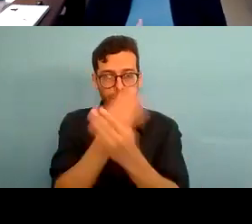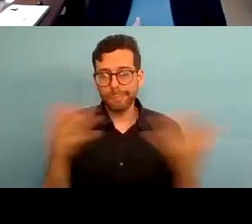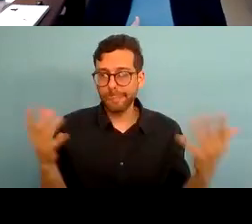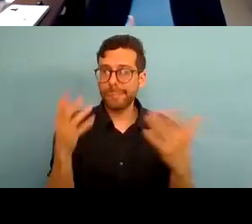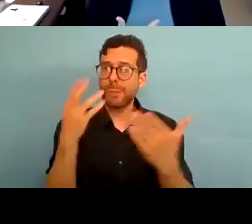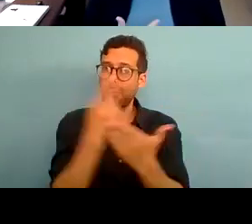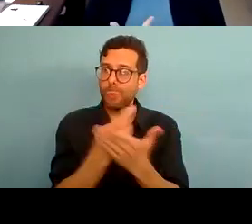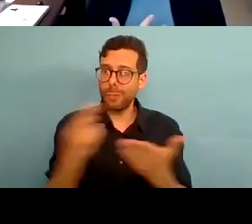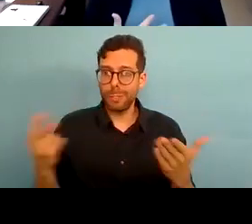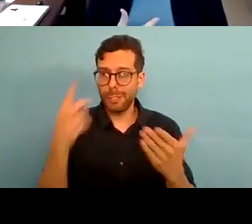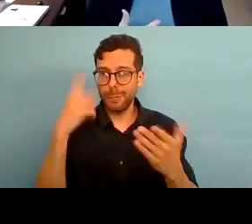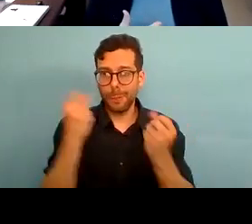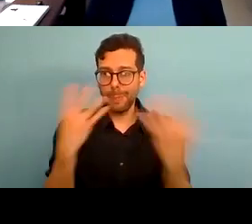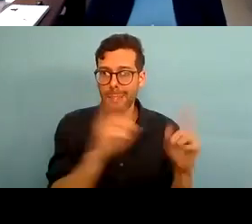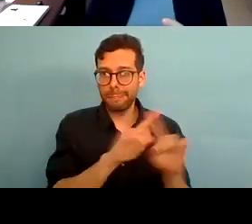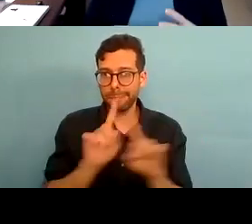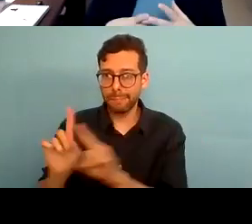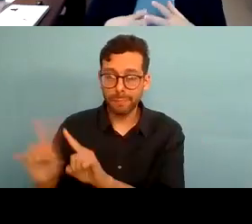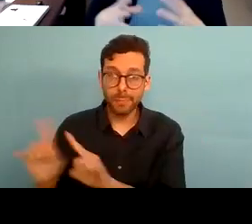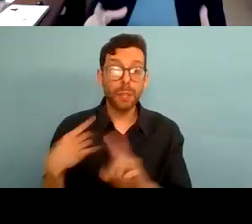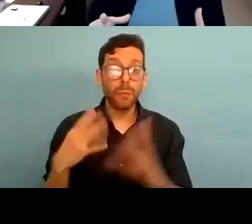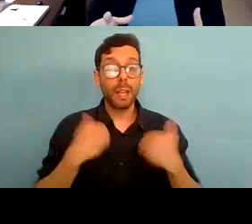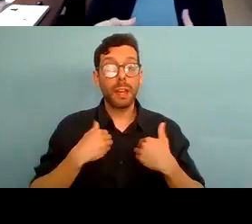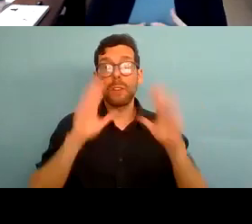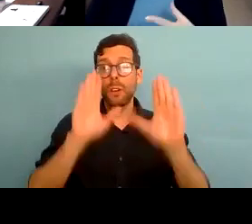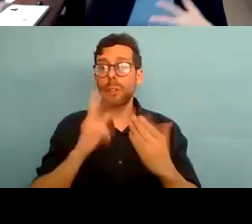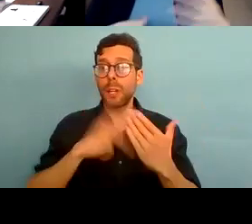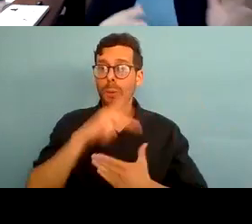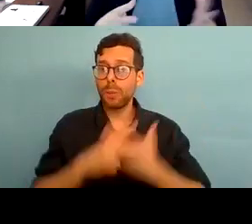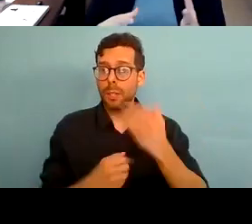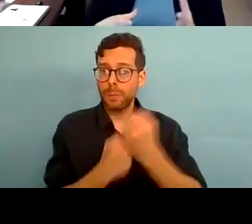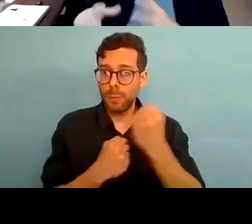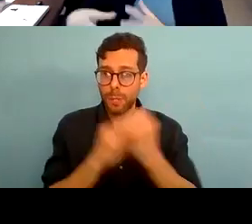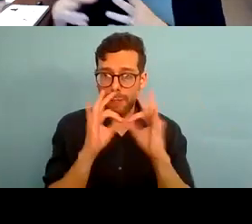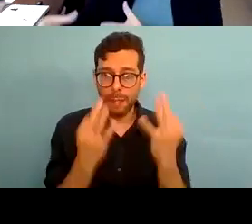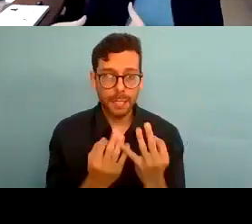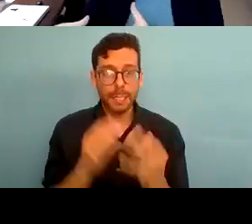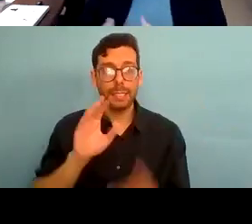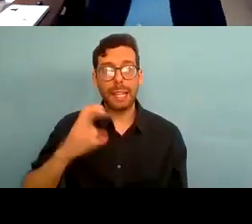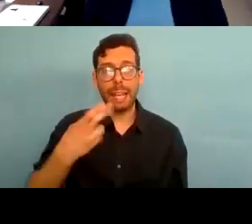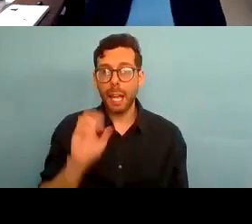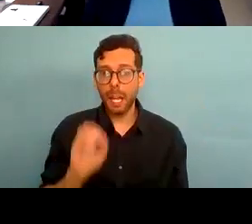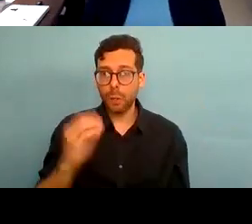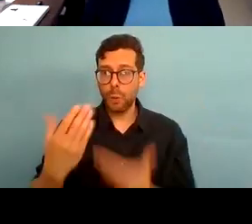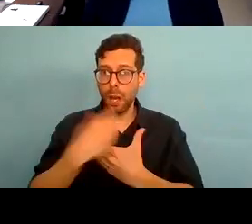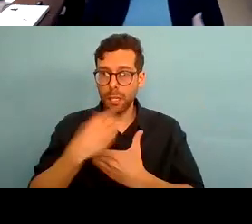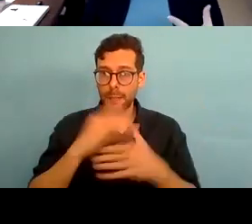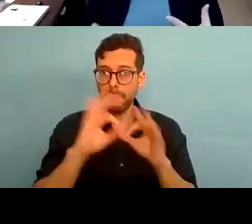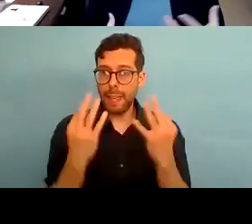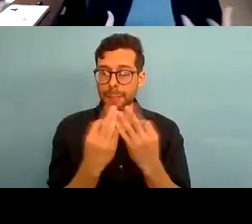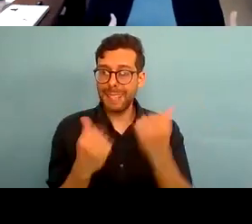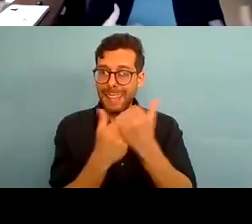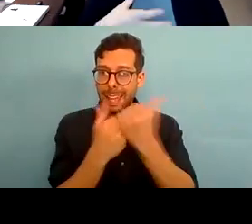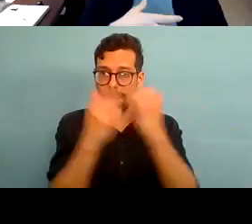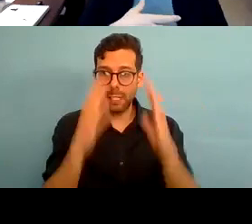would welcome you to join us. We also have a great program about supporting families. So it's Echo Autism Family Advocates, and it's really about empowering families to